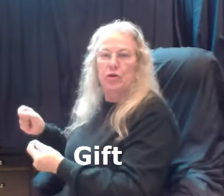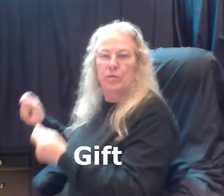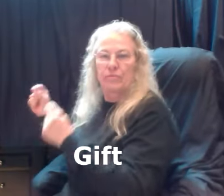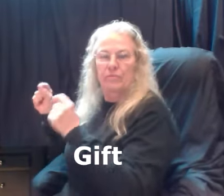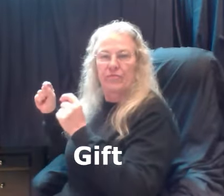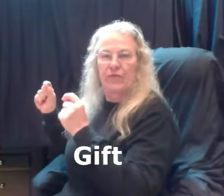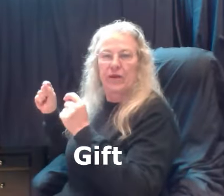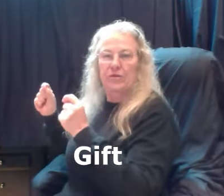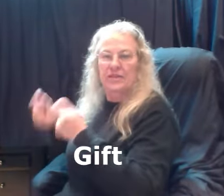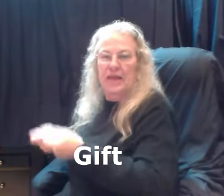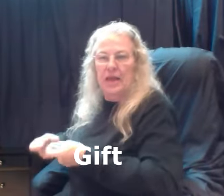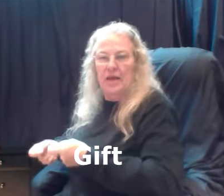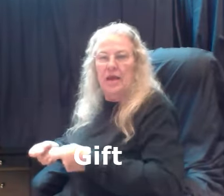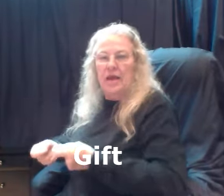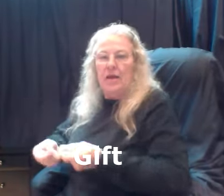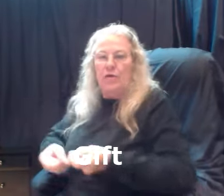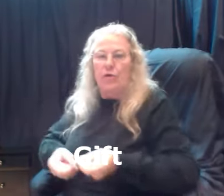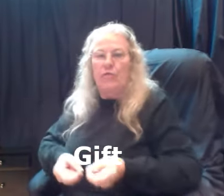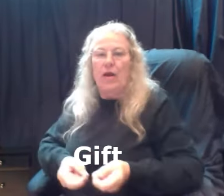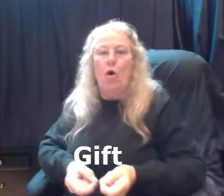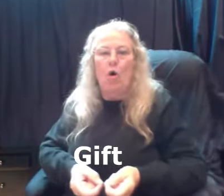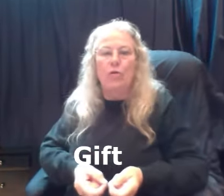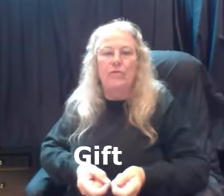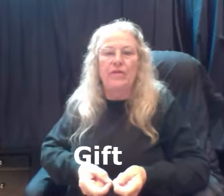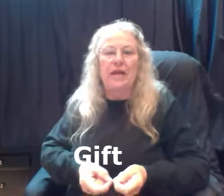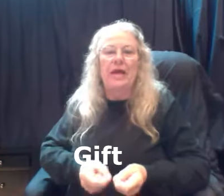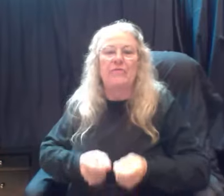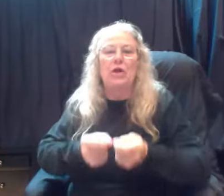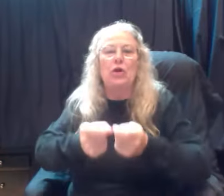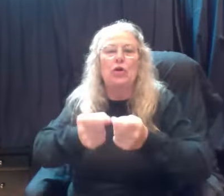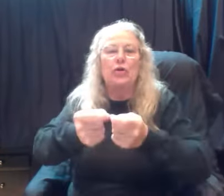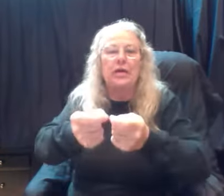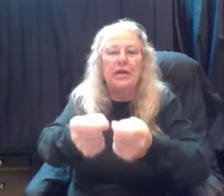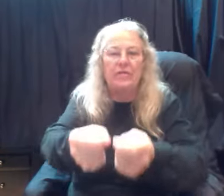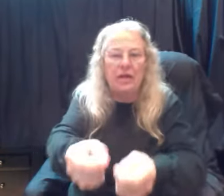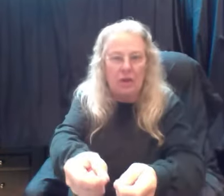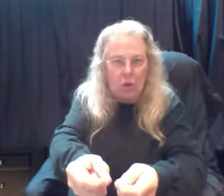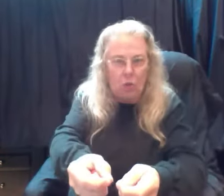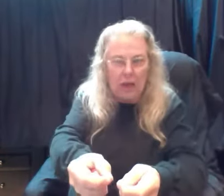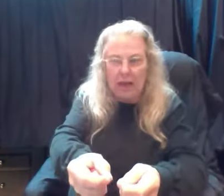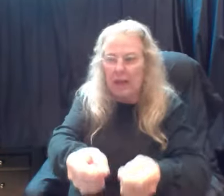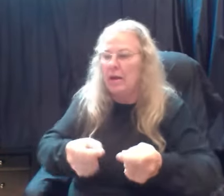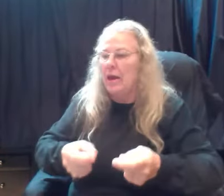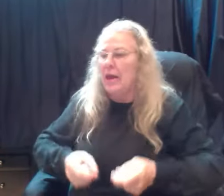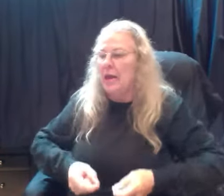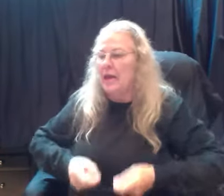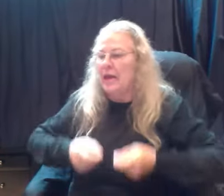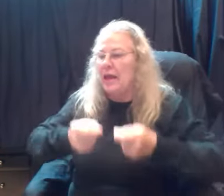fingers in. You've got a hold of the gift. You're giving it away. Gift.